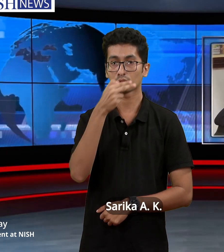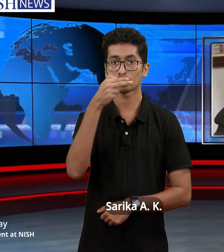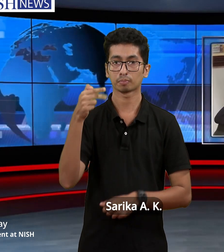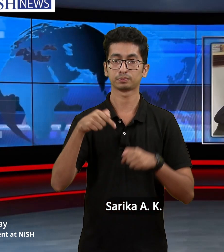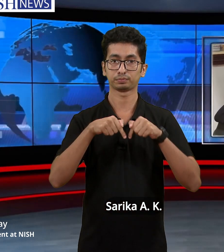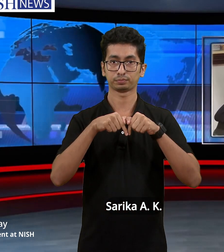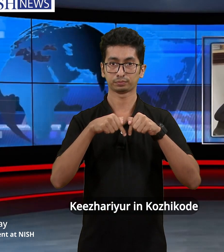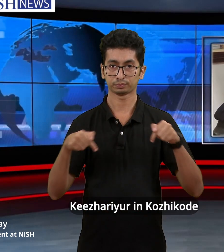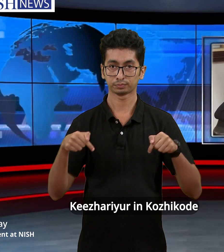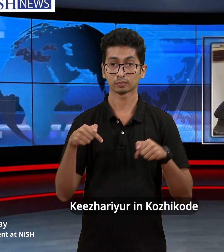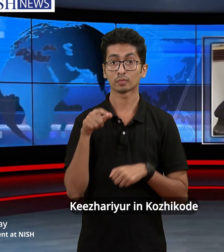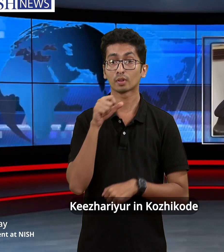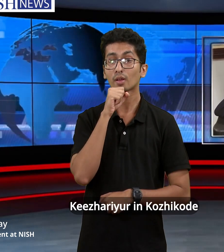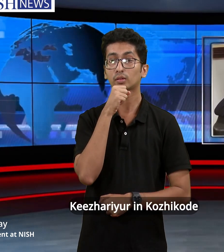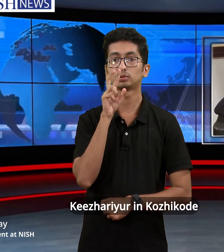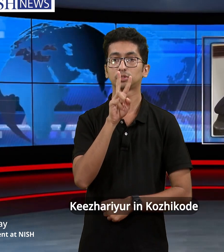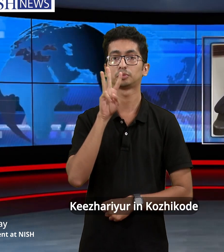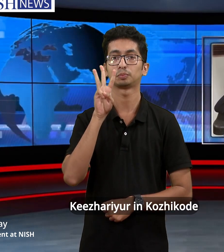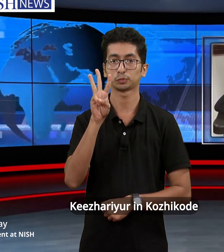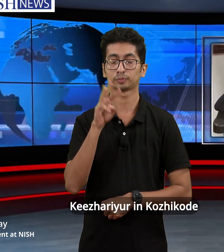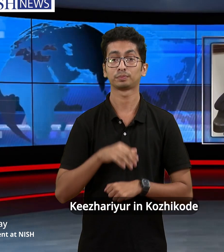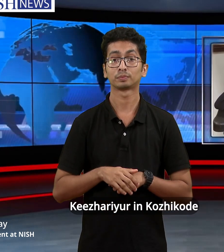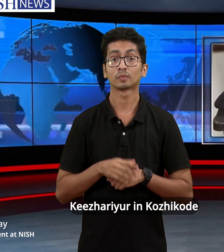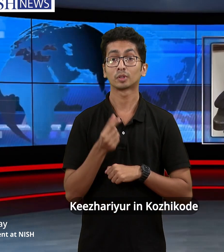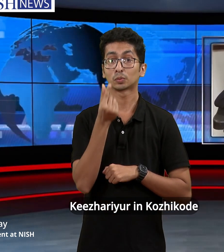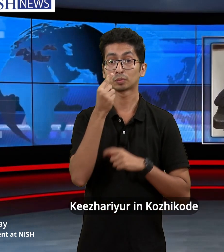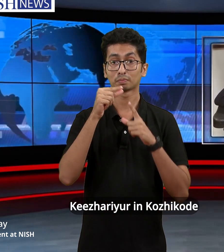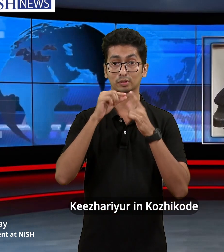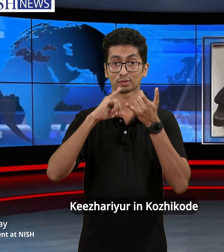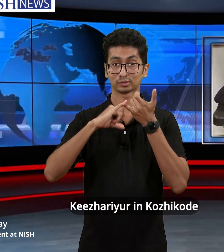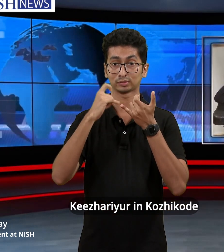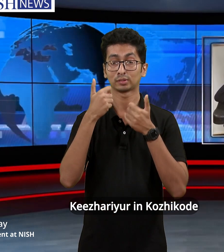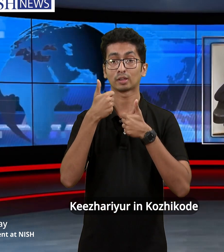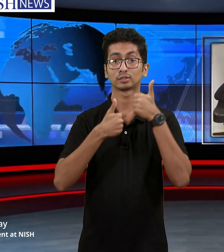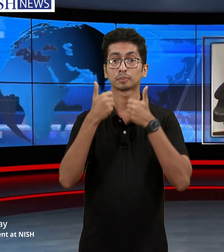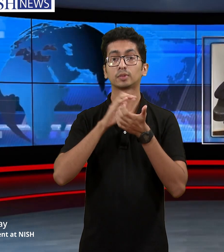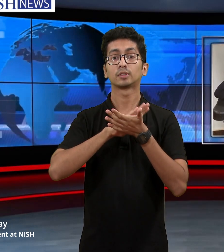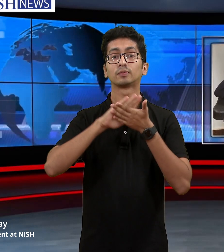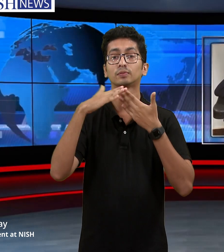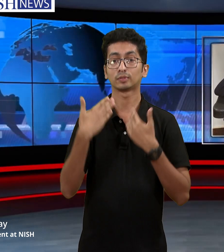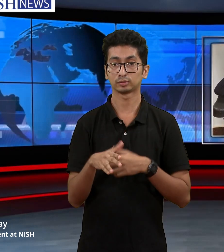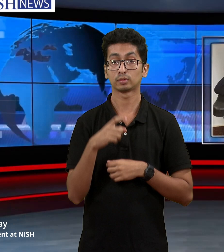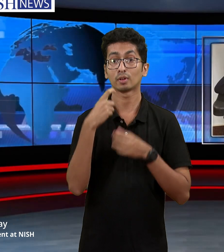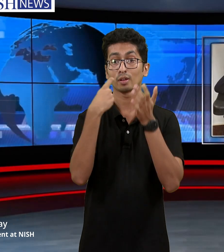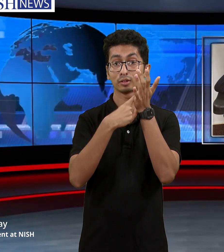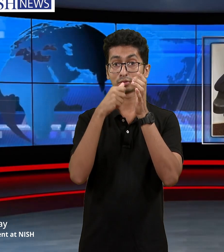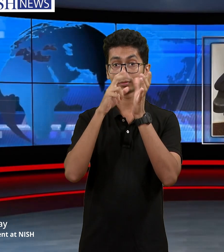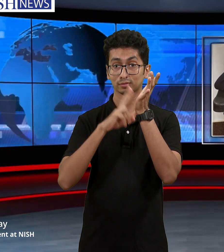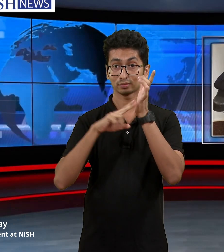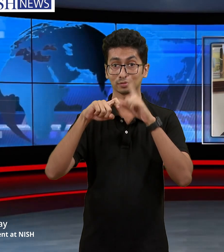by becoming the first person from Kerala with cerebral palsy to clear UPSC Civil Services examination. Despite being confined